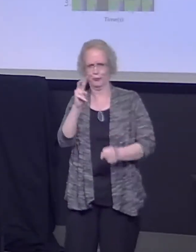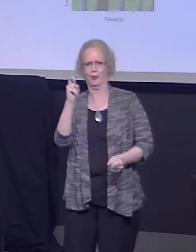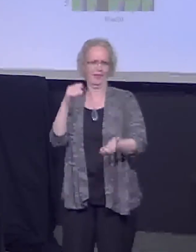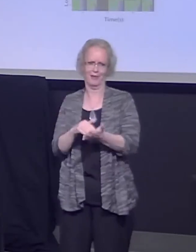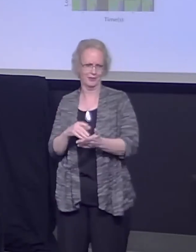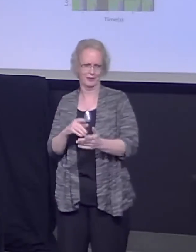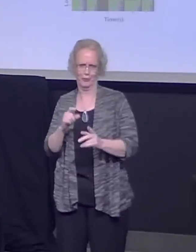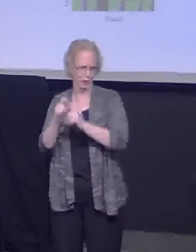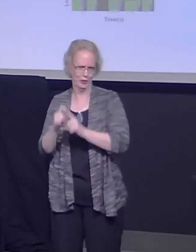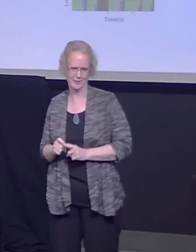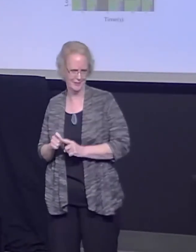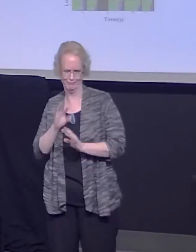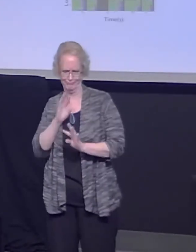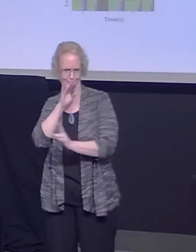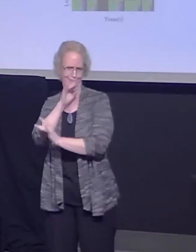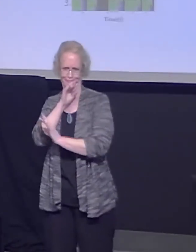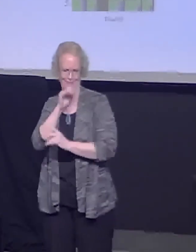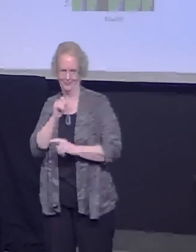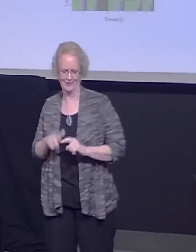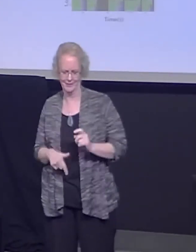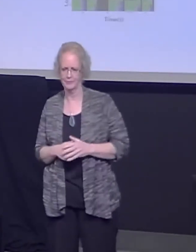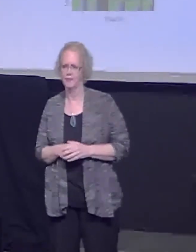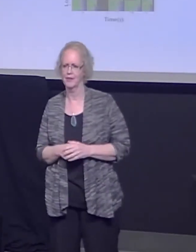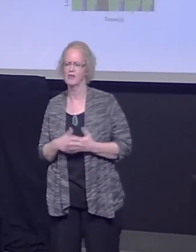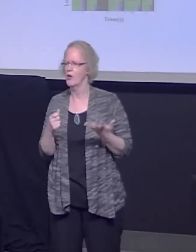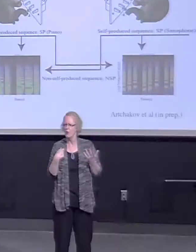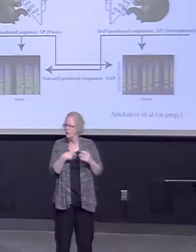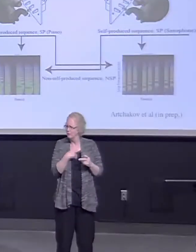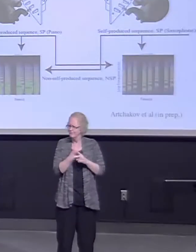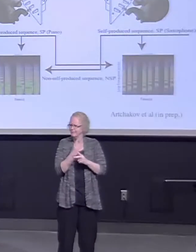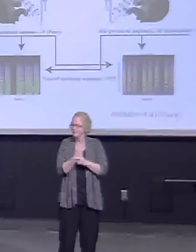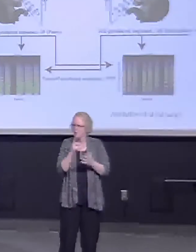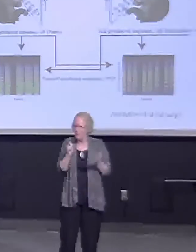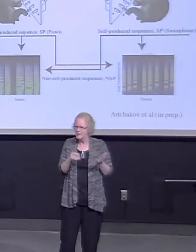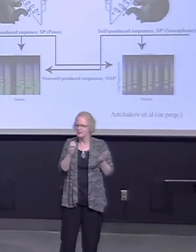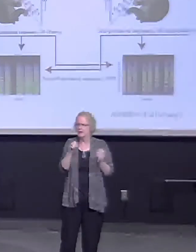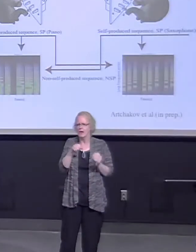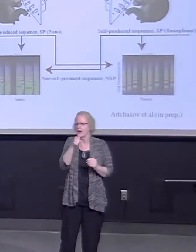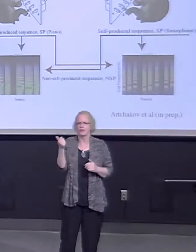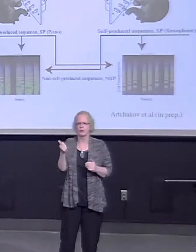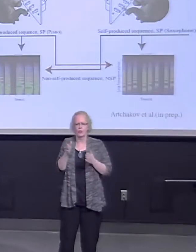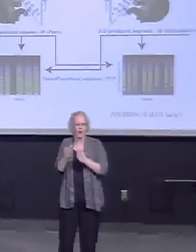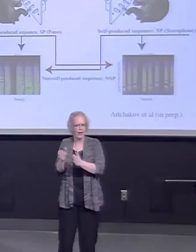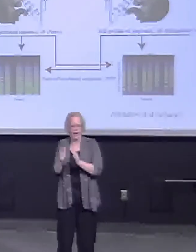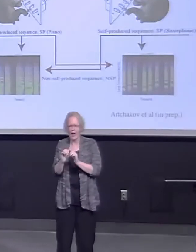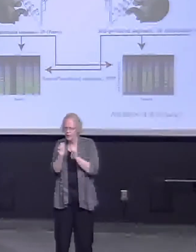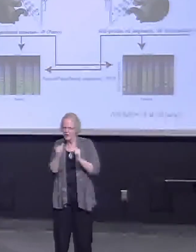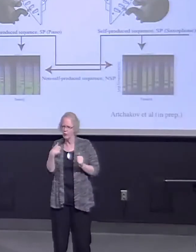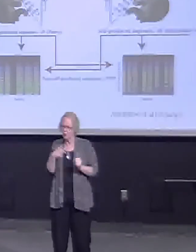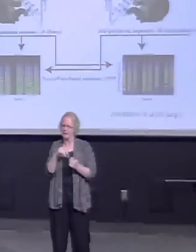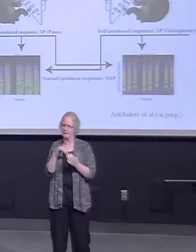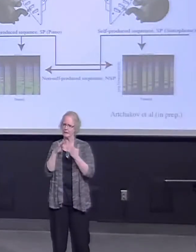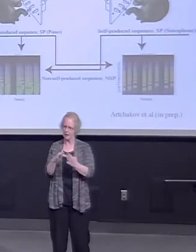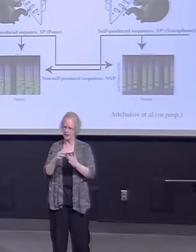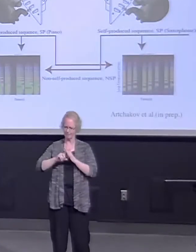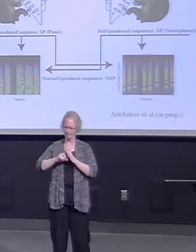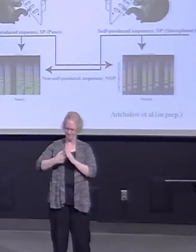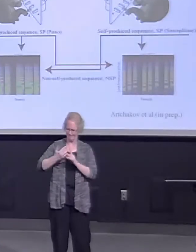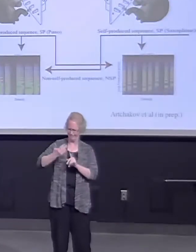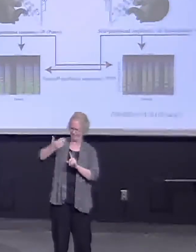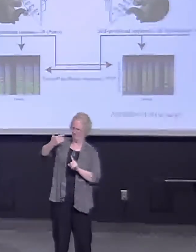And so, we figured there must be another way to study the precursors of language in